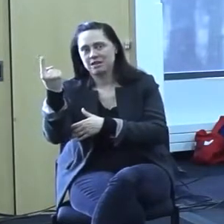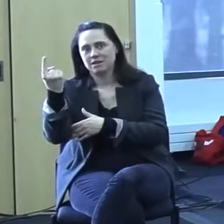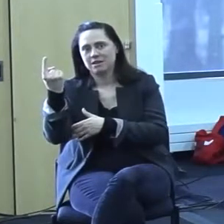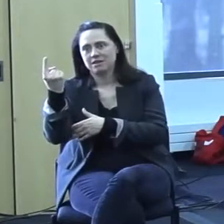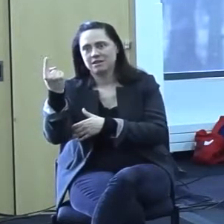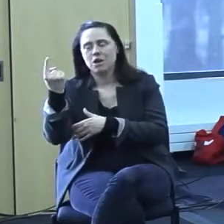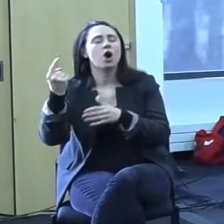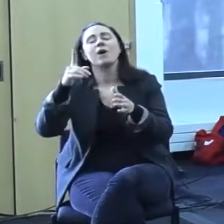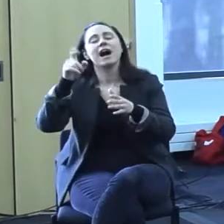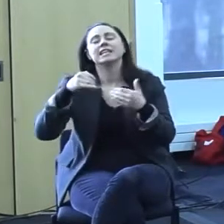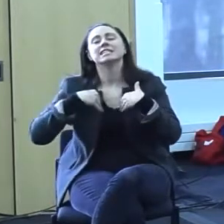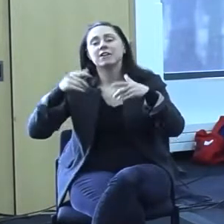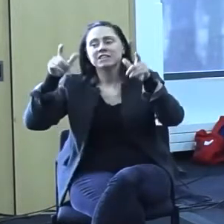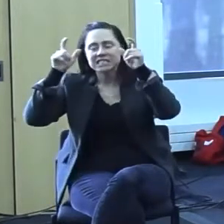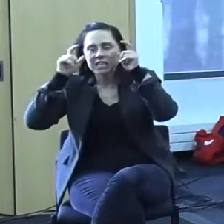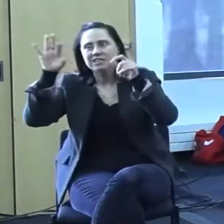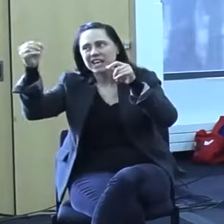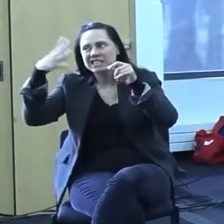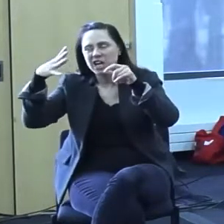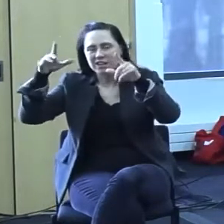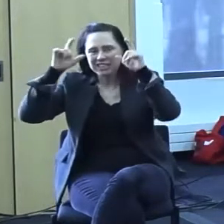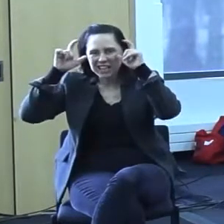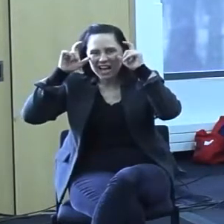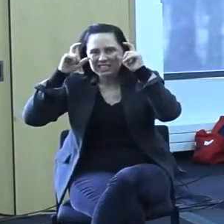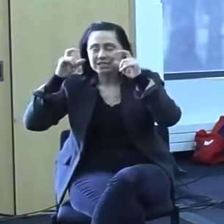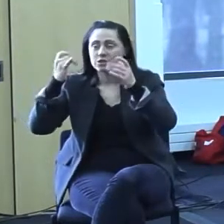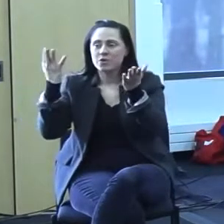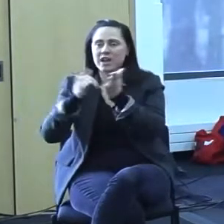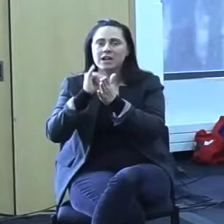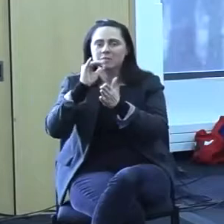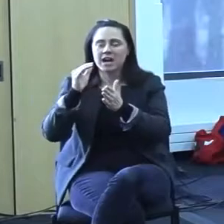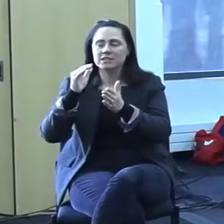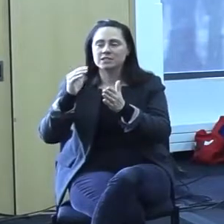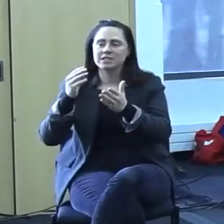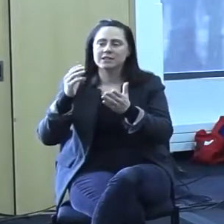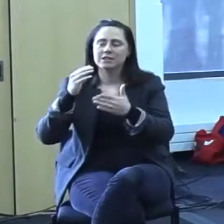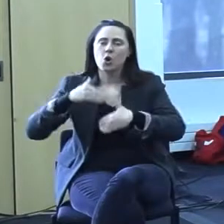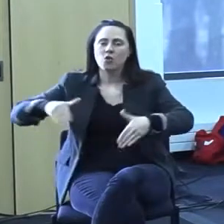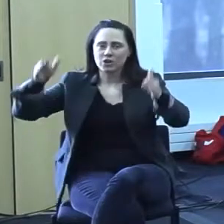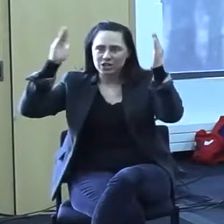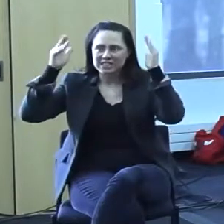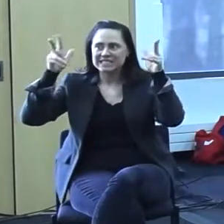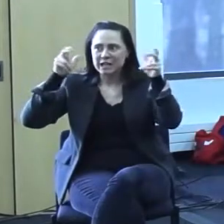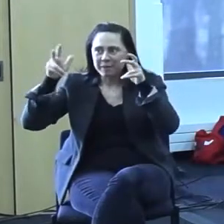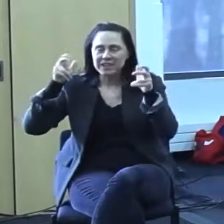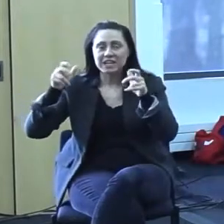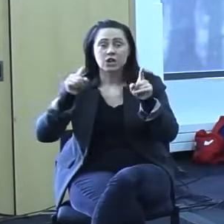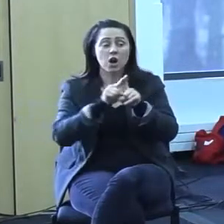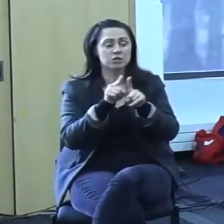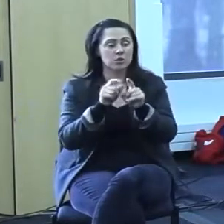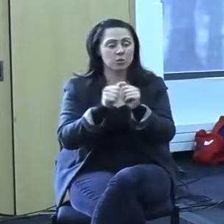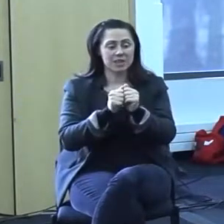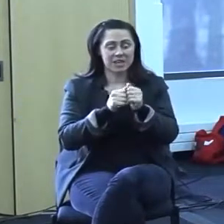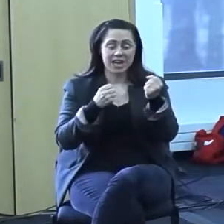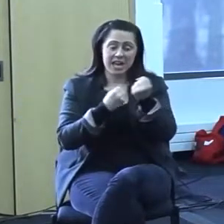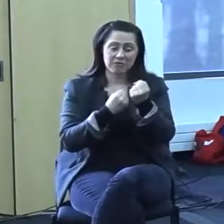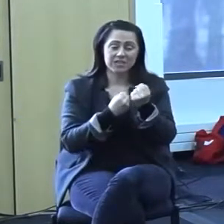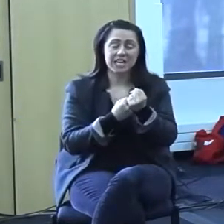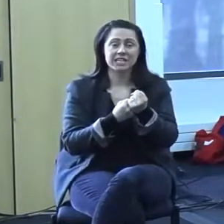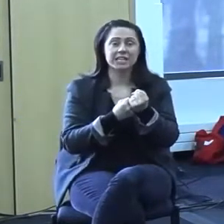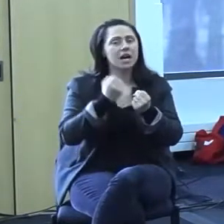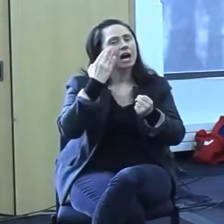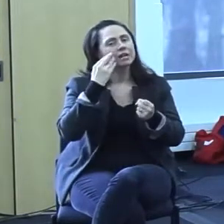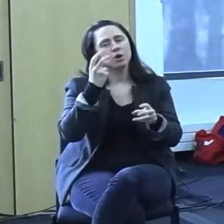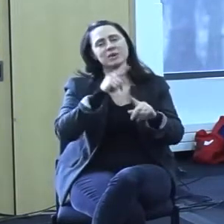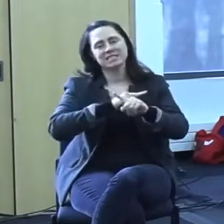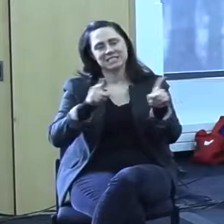I'm not overstimulated or anything like that. Or also, like, even like, obviously, as well as advocating. But I know it's